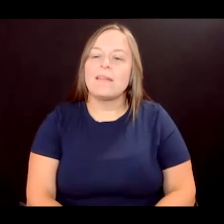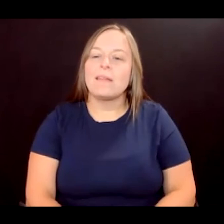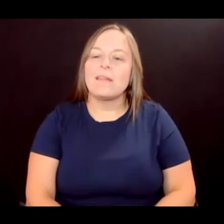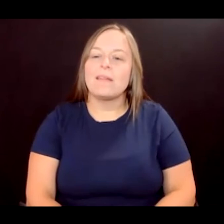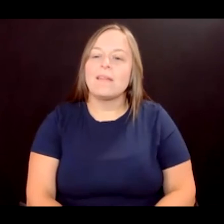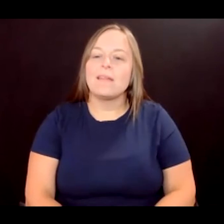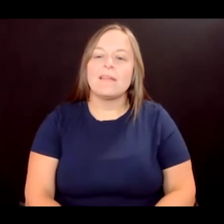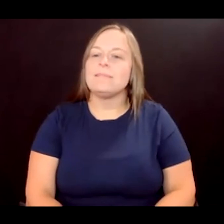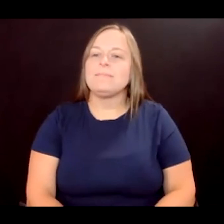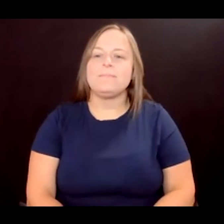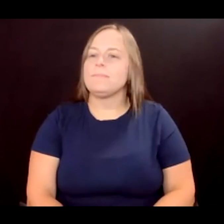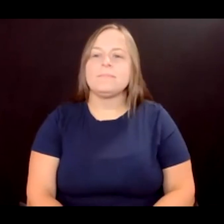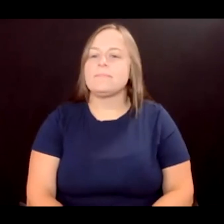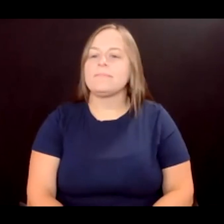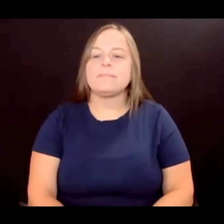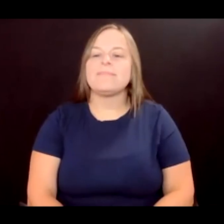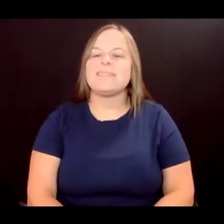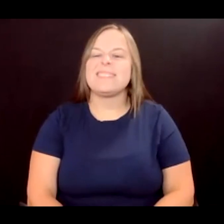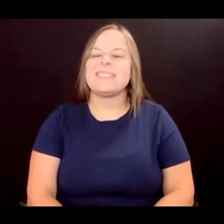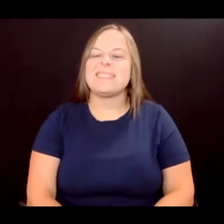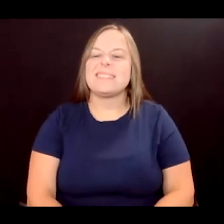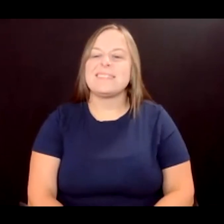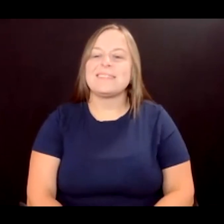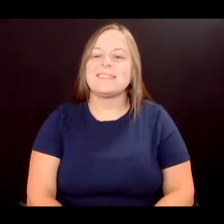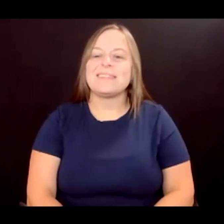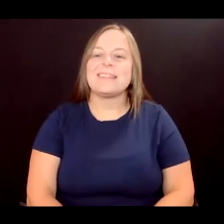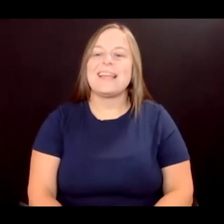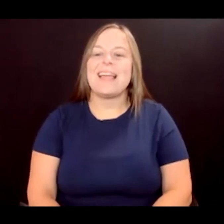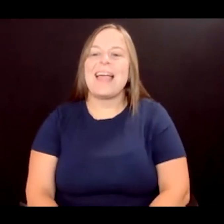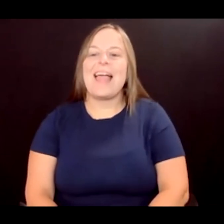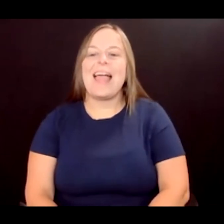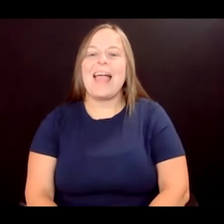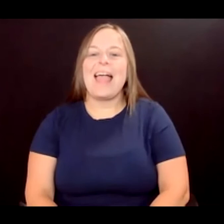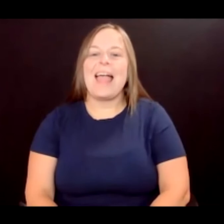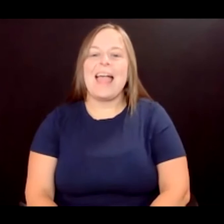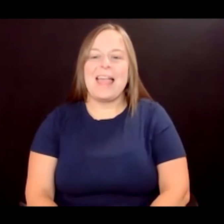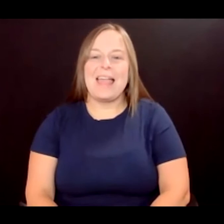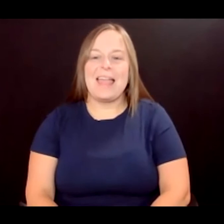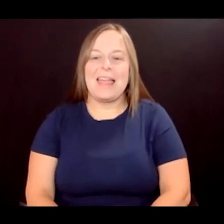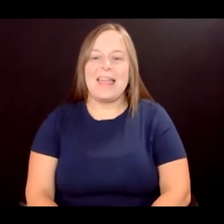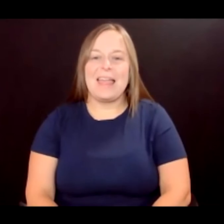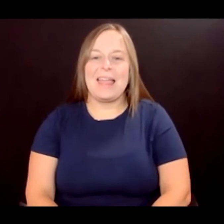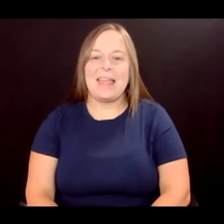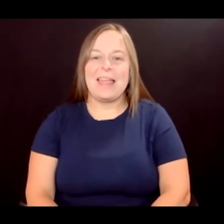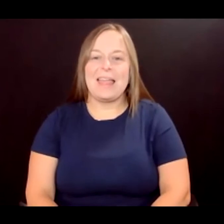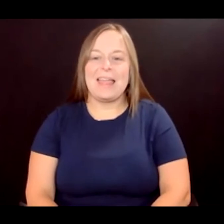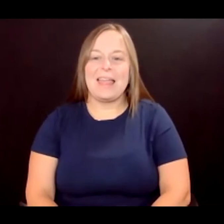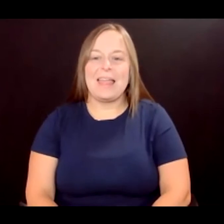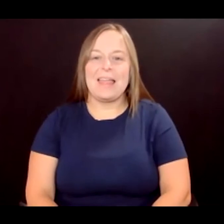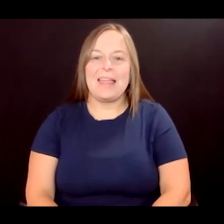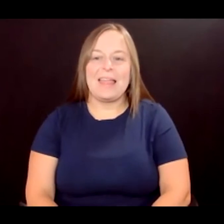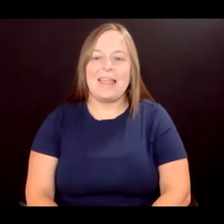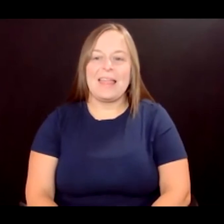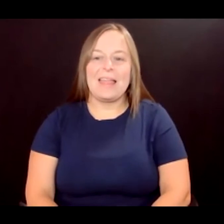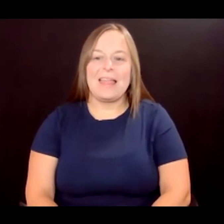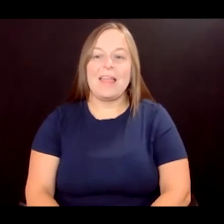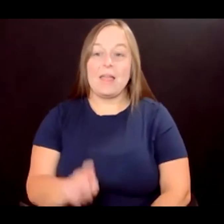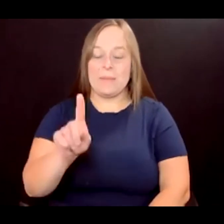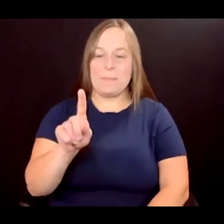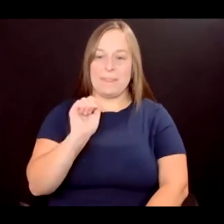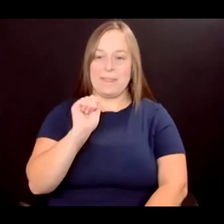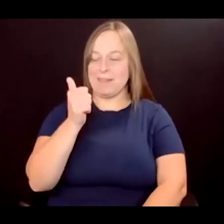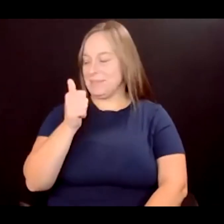what aspects of the pandemic do you want to see continue? For example, online learning, no excuse absentee ballot